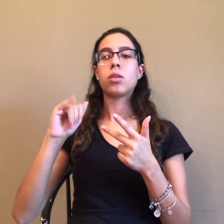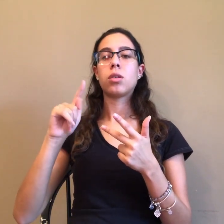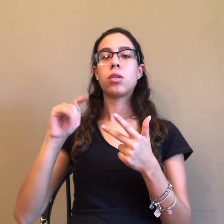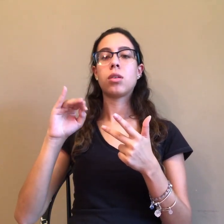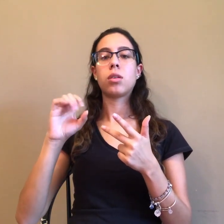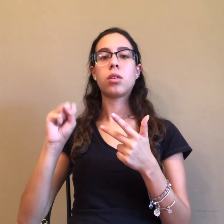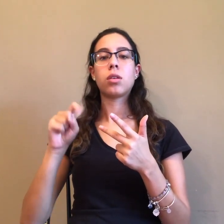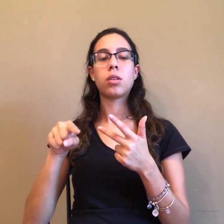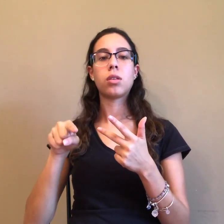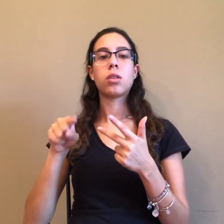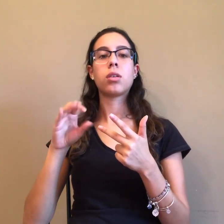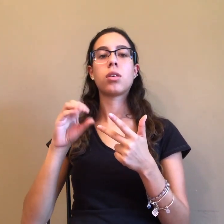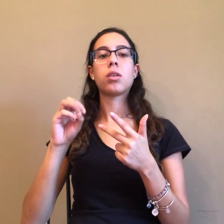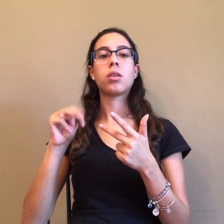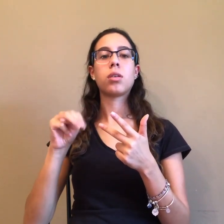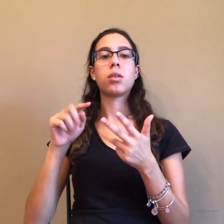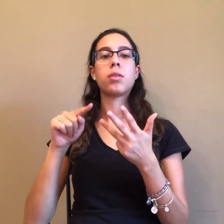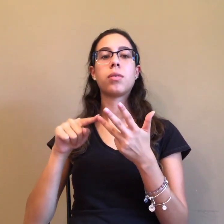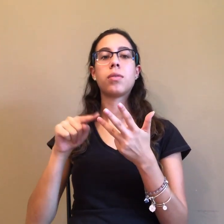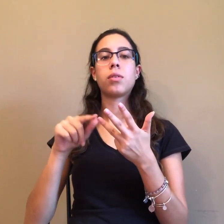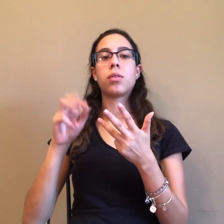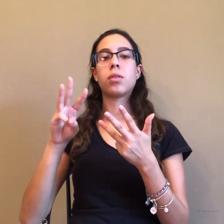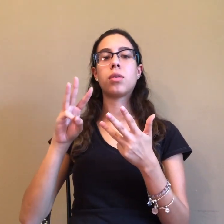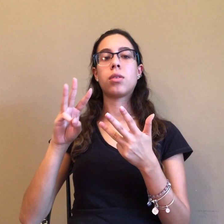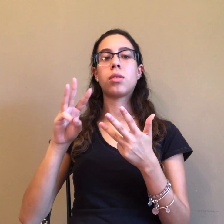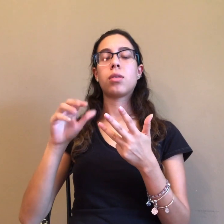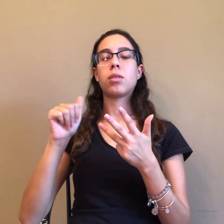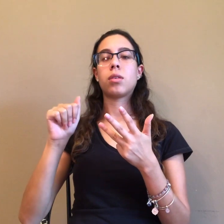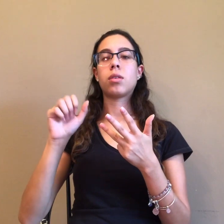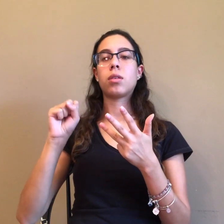www.earassociates.com. And the last one is